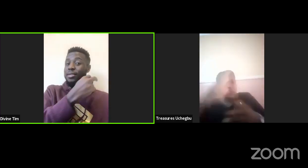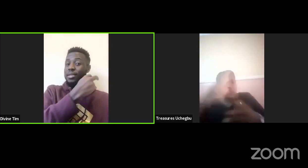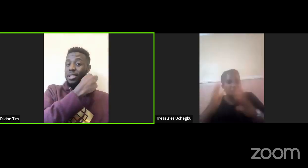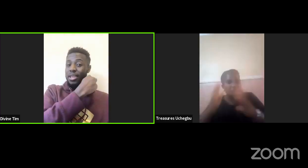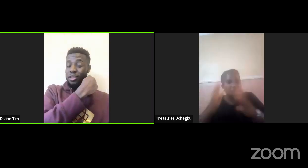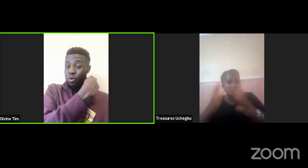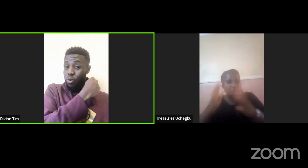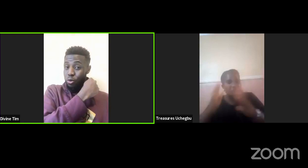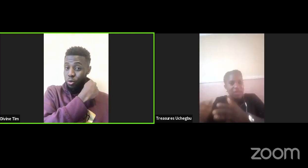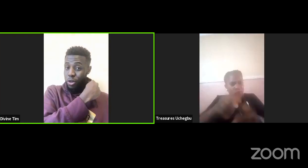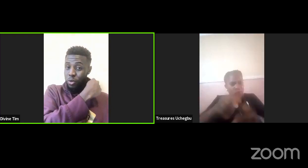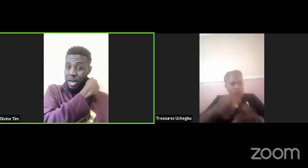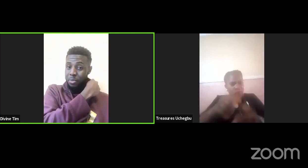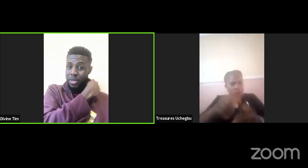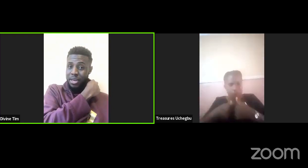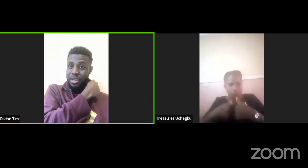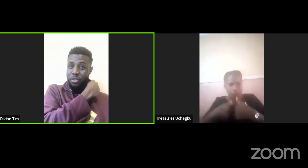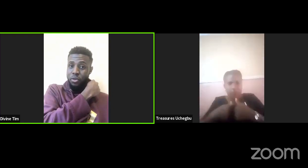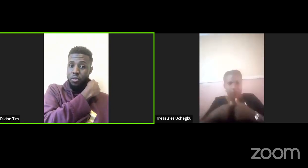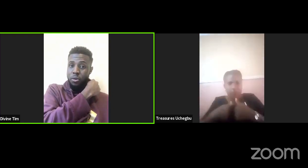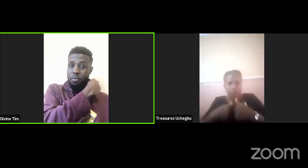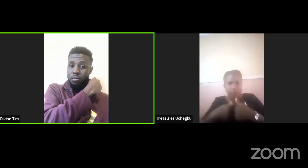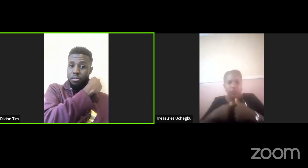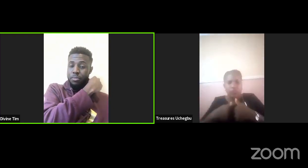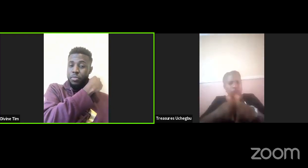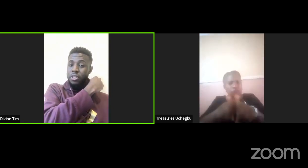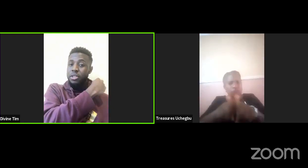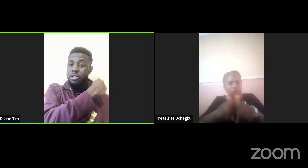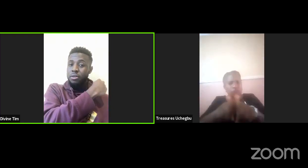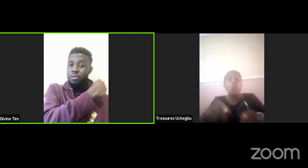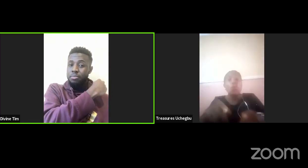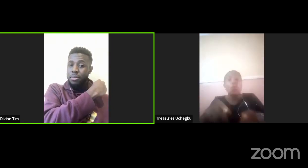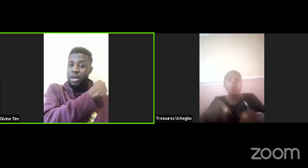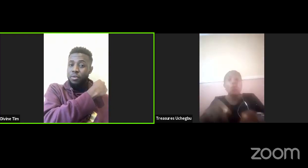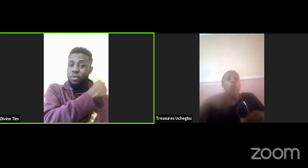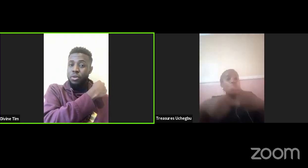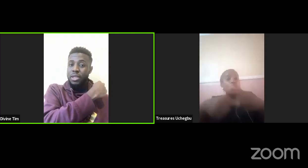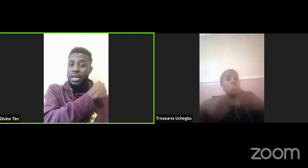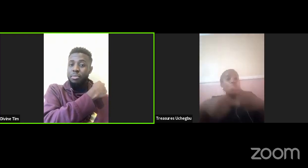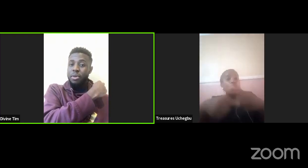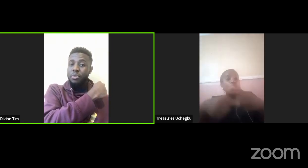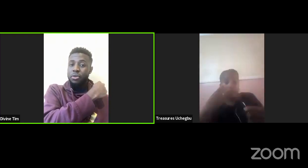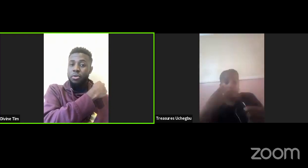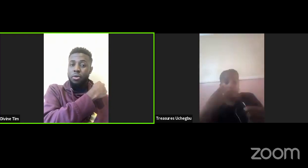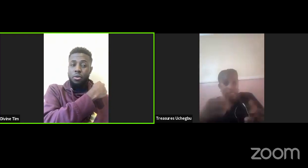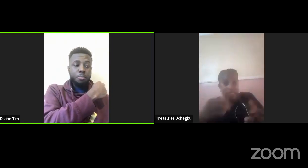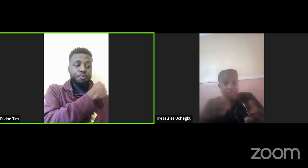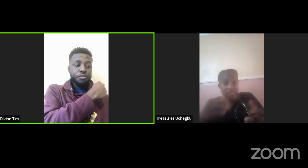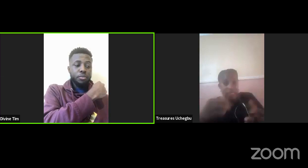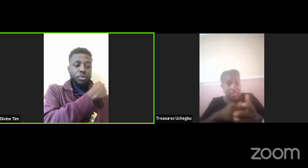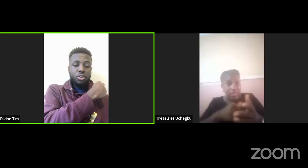that is also going to appear in your detailed plan of study and maybe